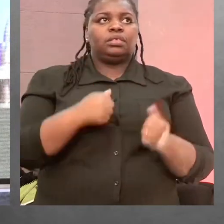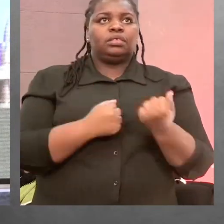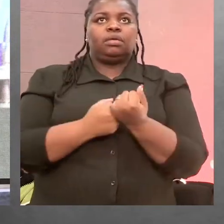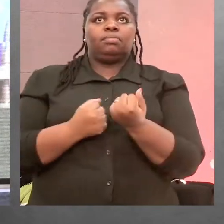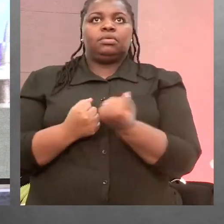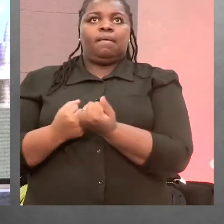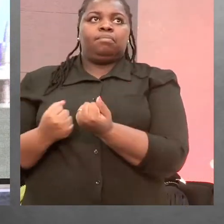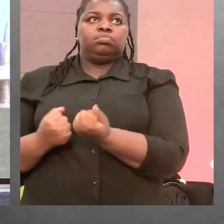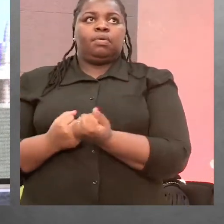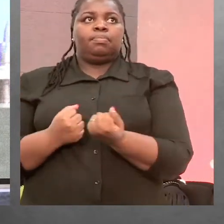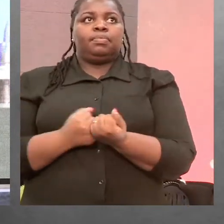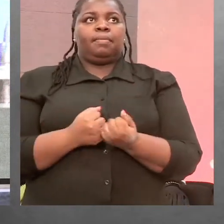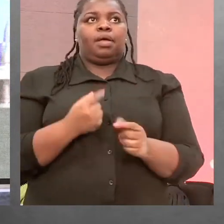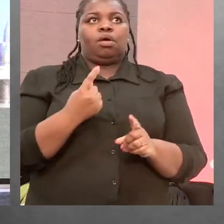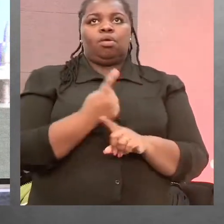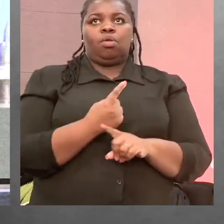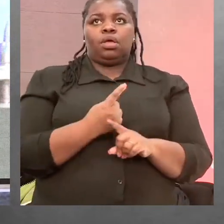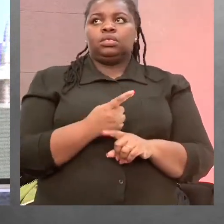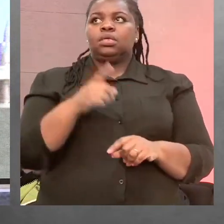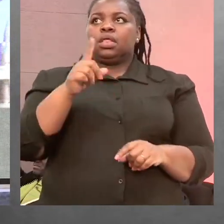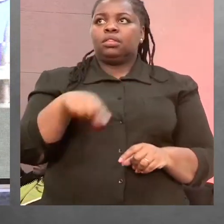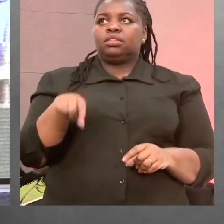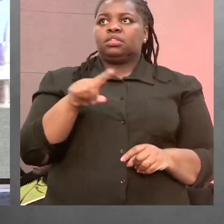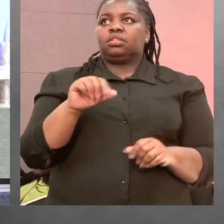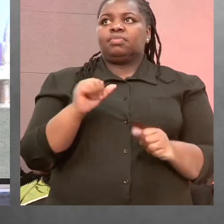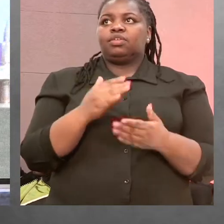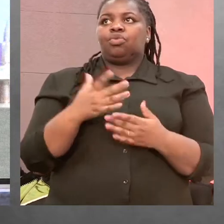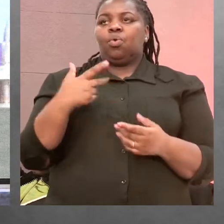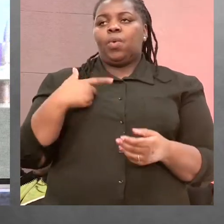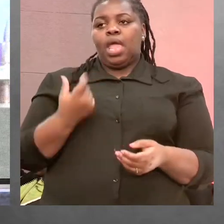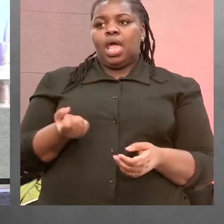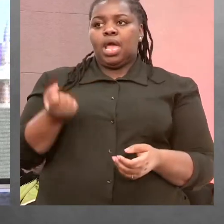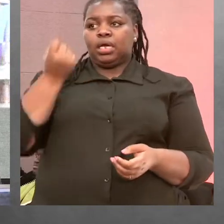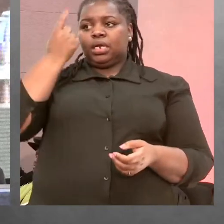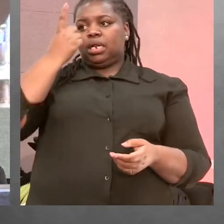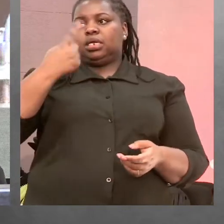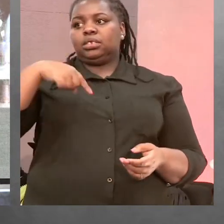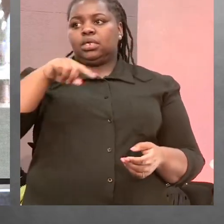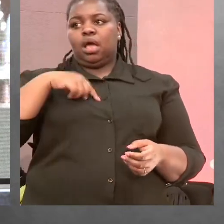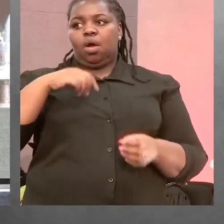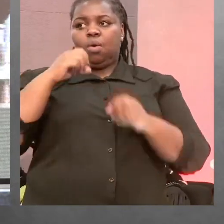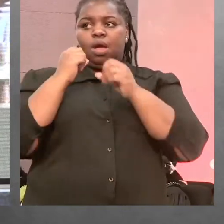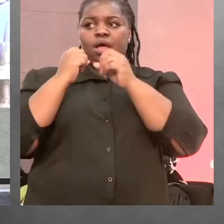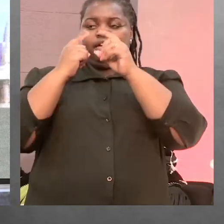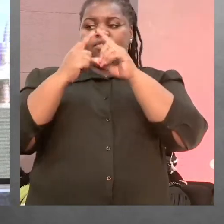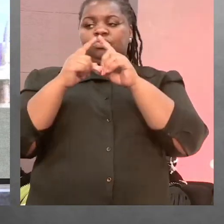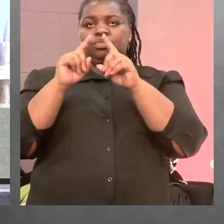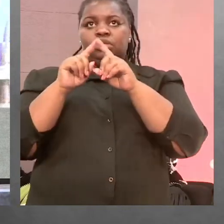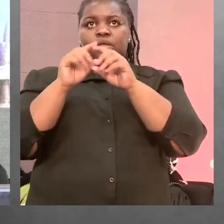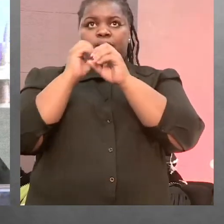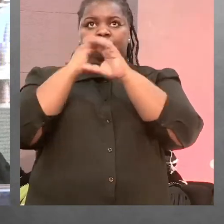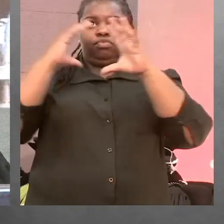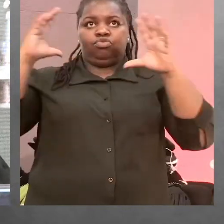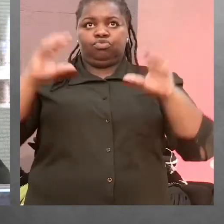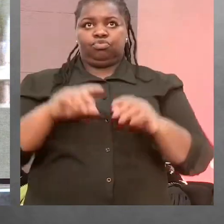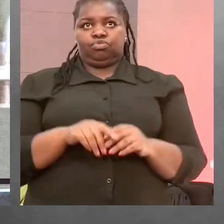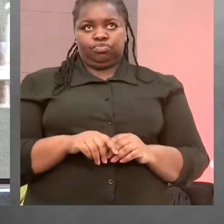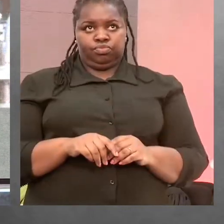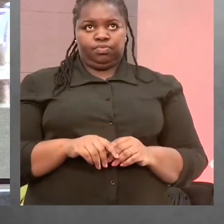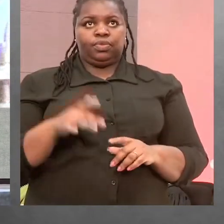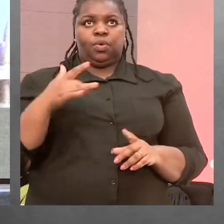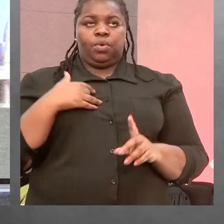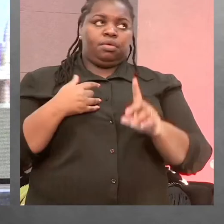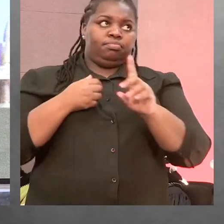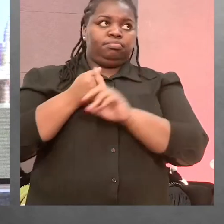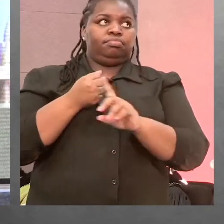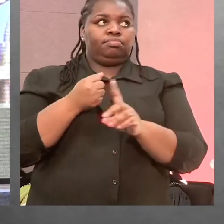academic mission so that we can realize our vision and mission, we pursue the